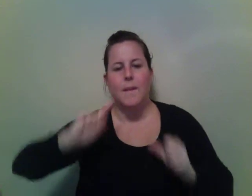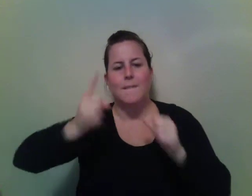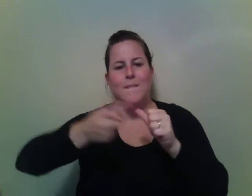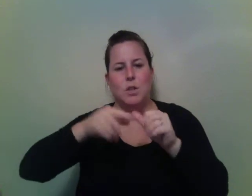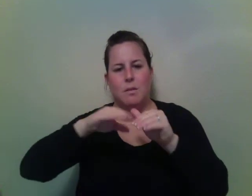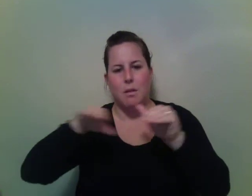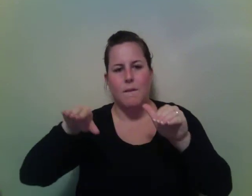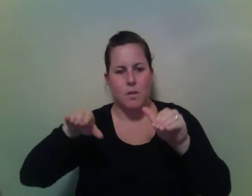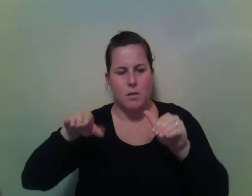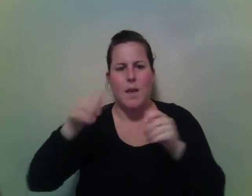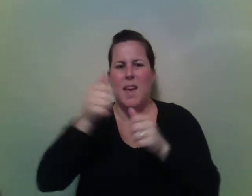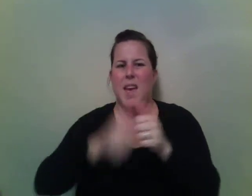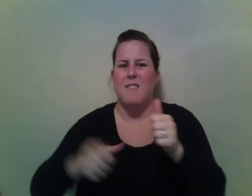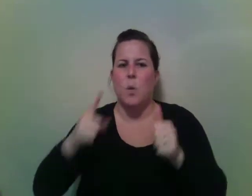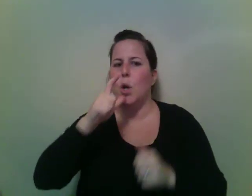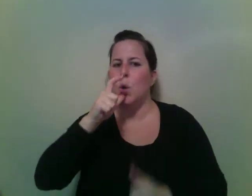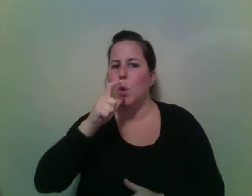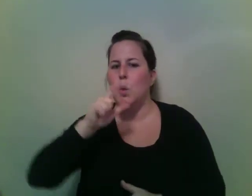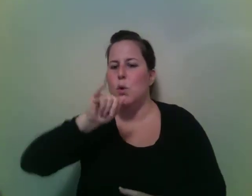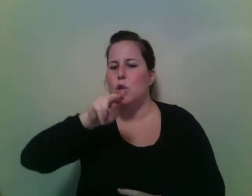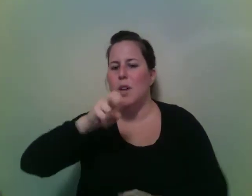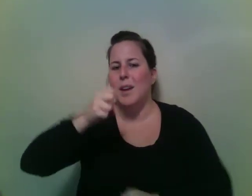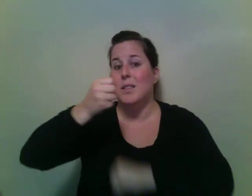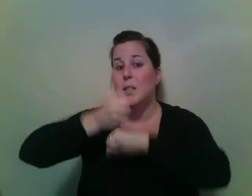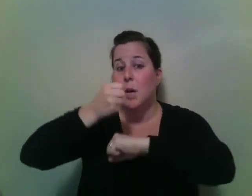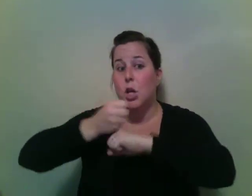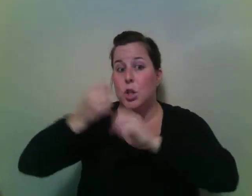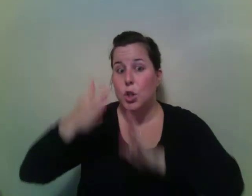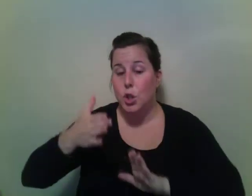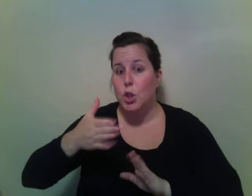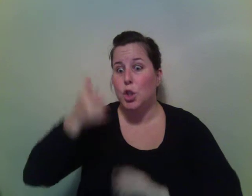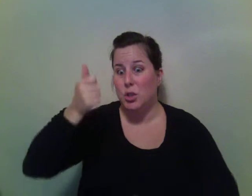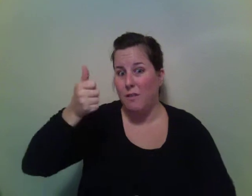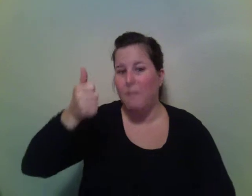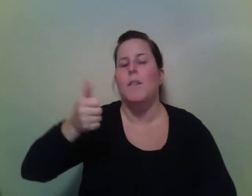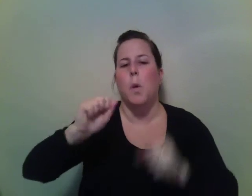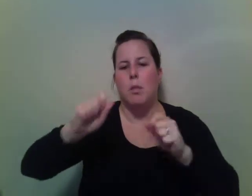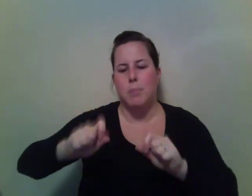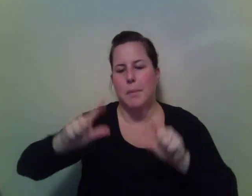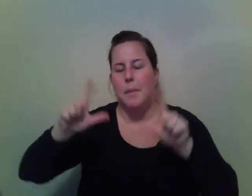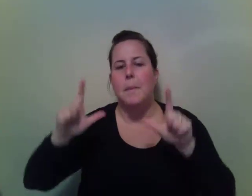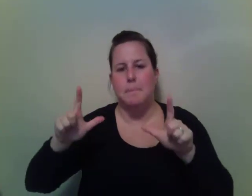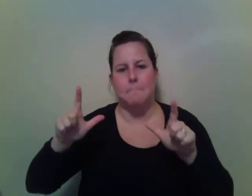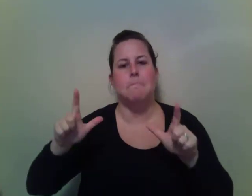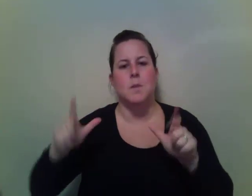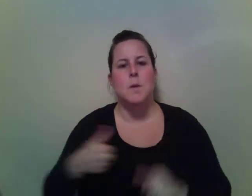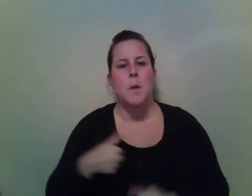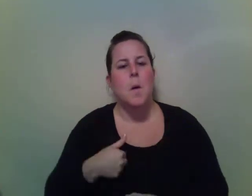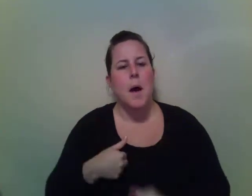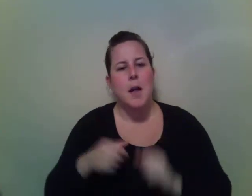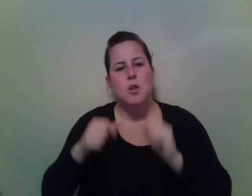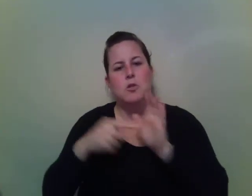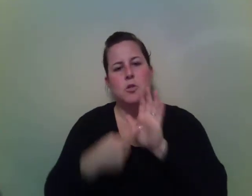everyone that Jane is sponsoring, it will open up. And so I have just posted my hypothetical Betty and Max.